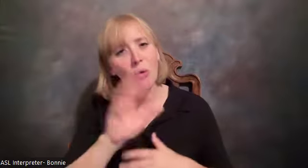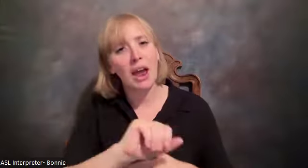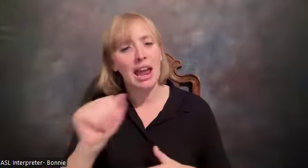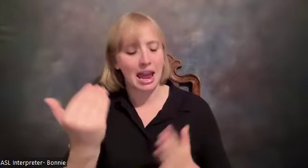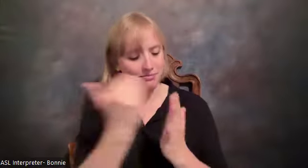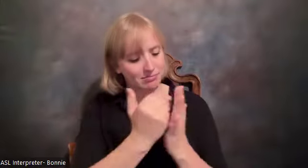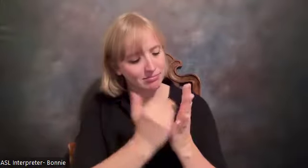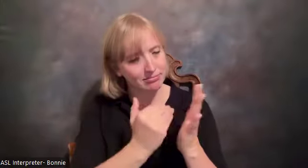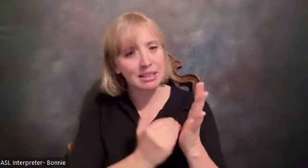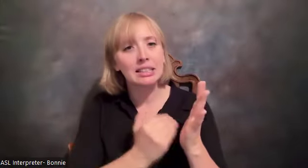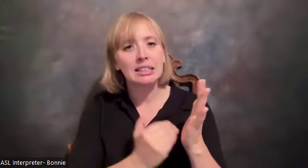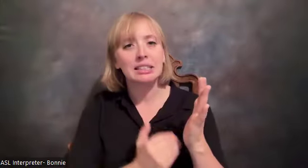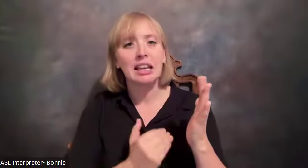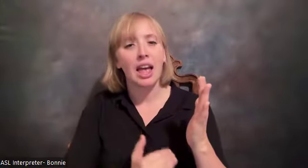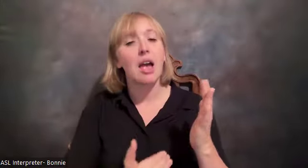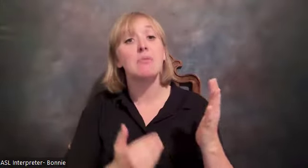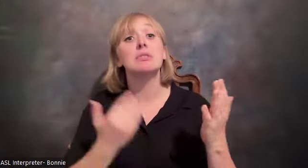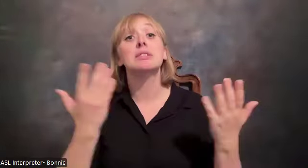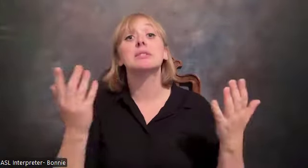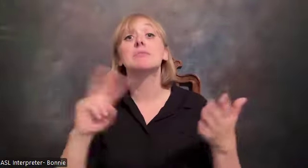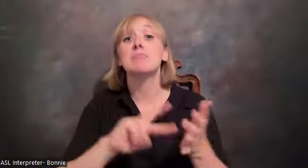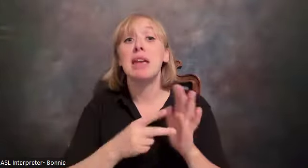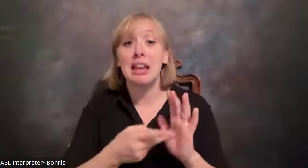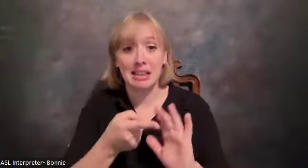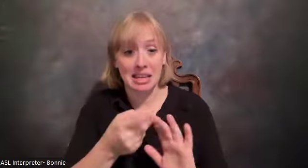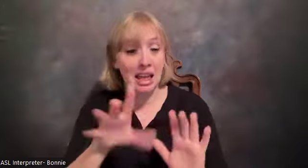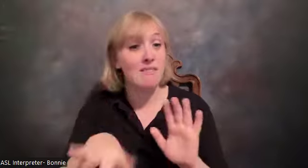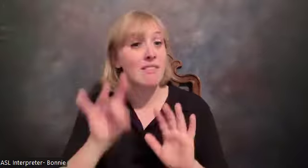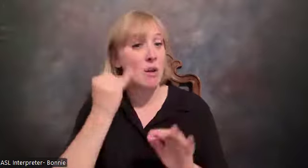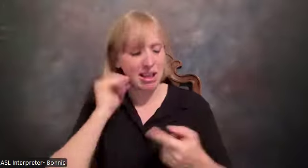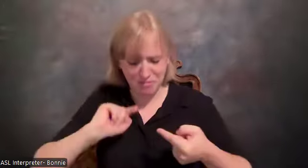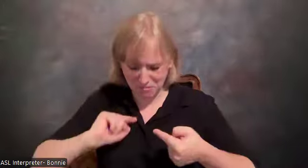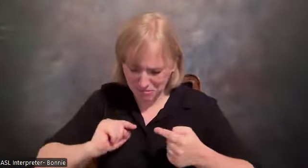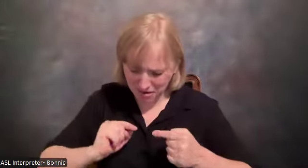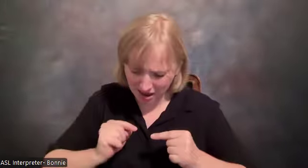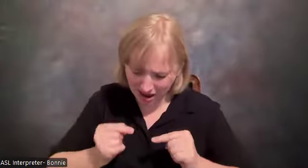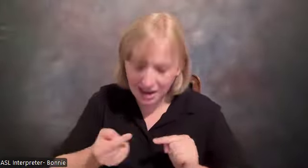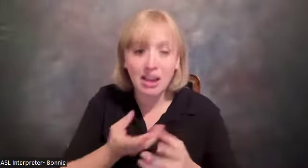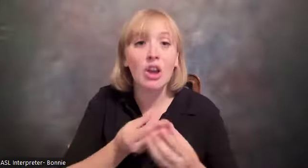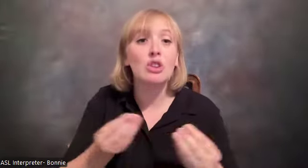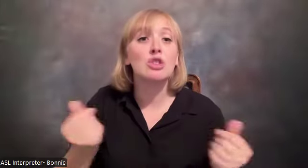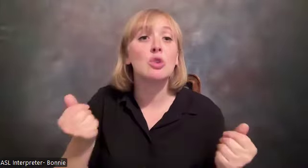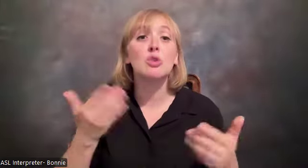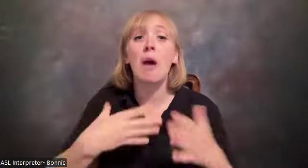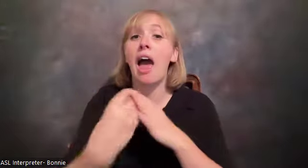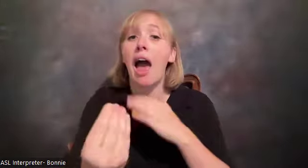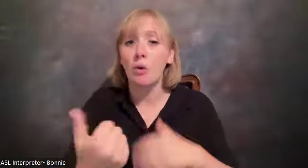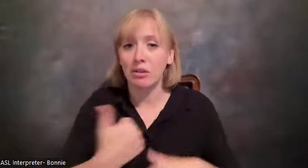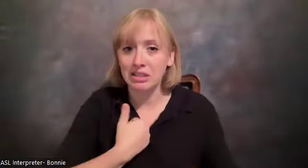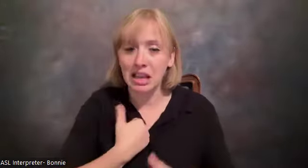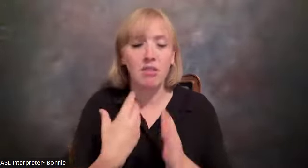of Alcoholics Anonymous, and therefore he understood that the solution to his pain was out of self, out of self, out of